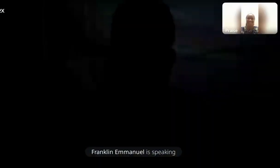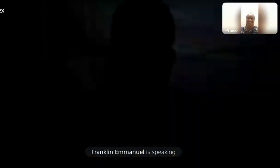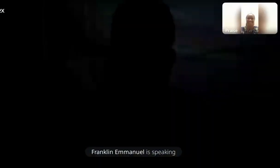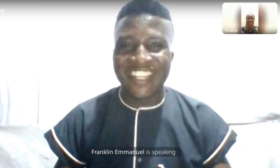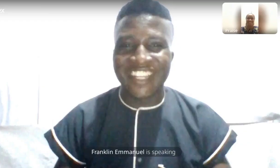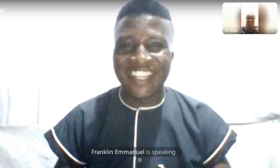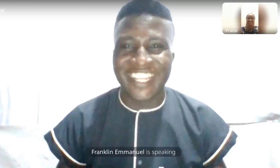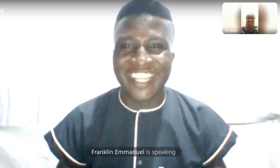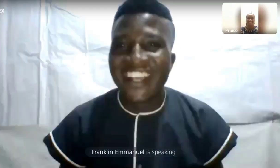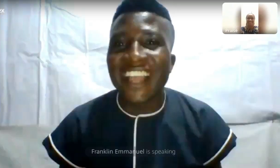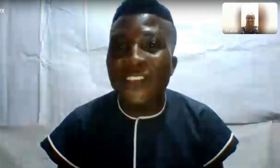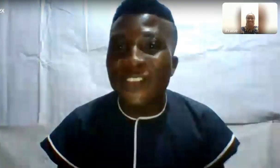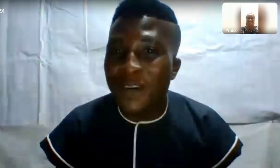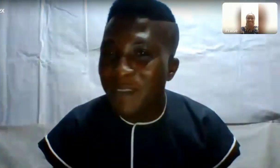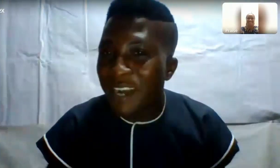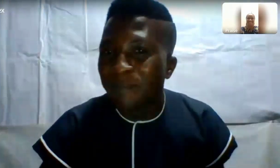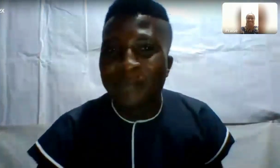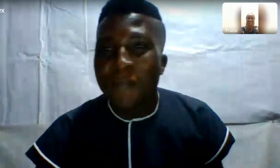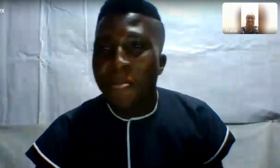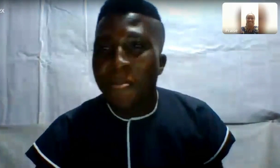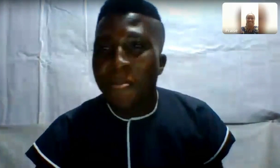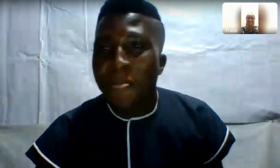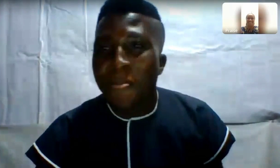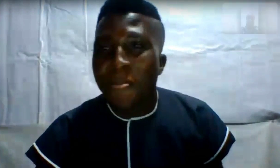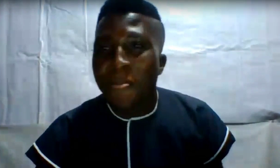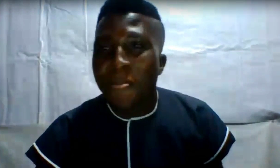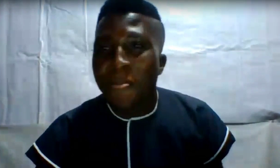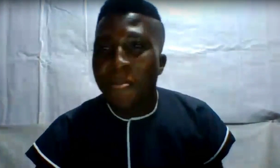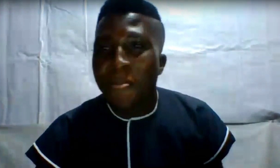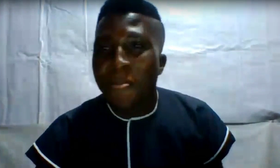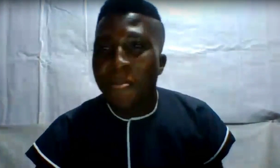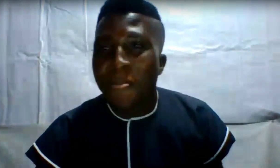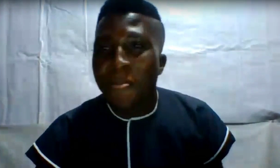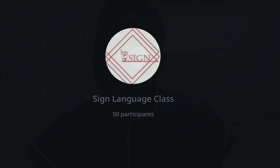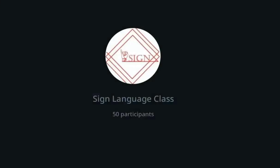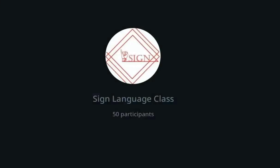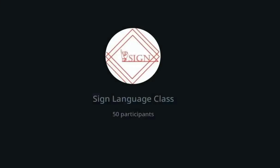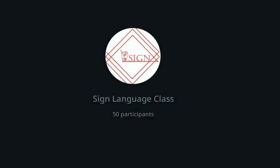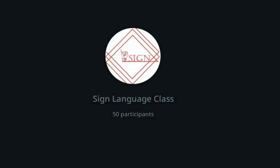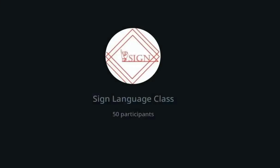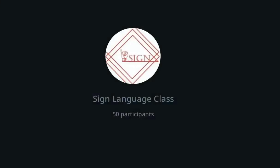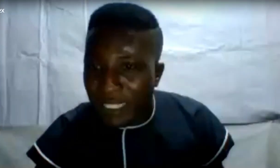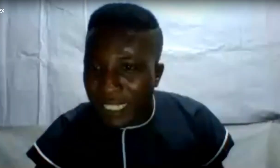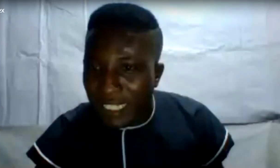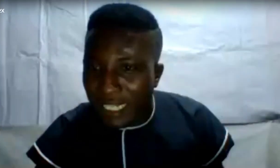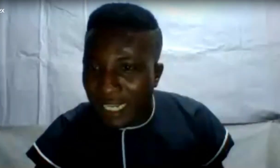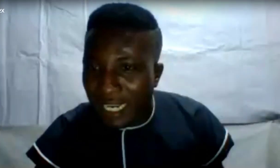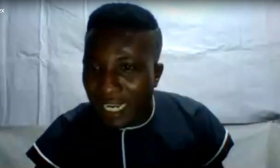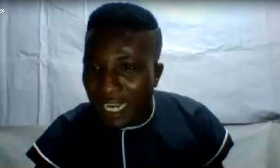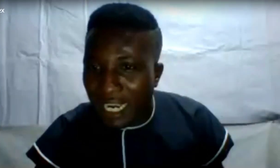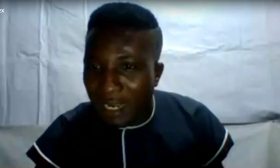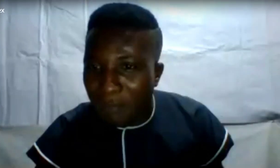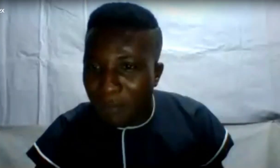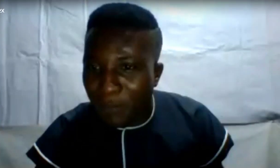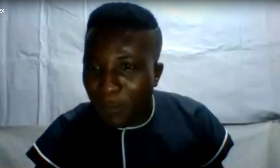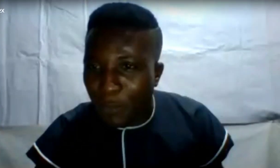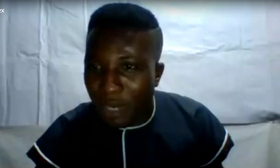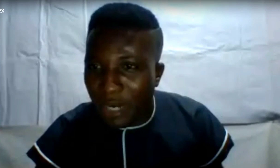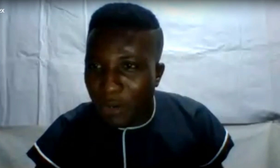ma'am. Okay, let's pick one more person before we round up. Let's see.